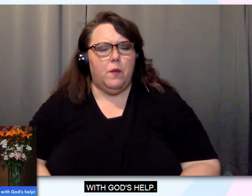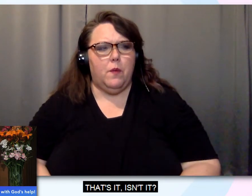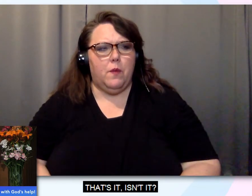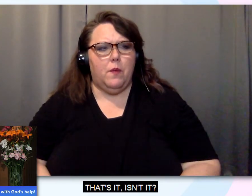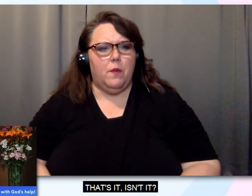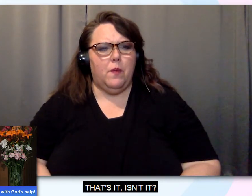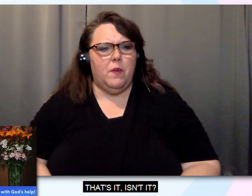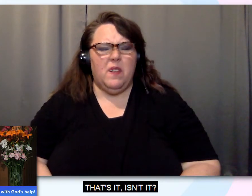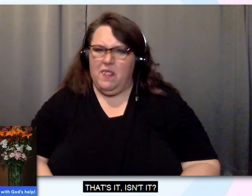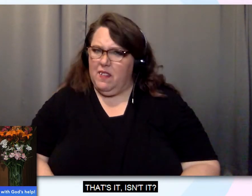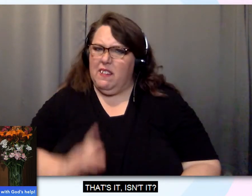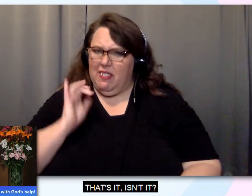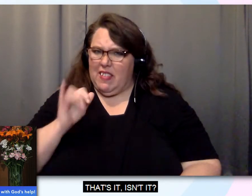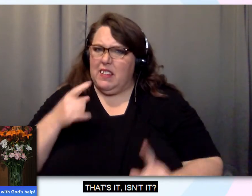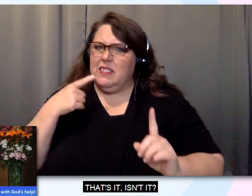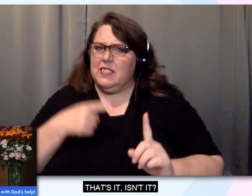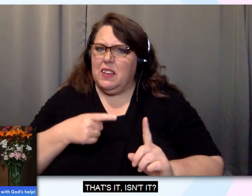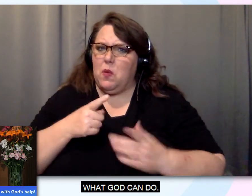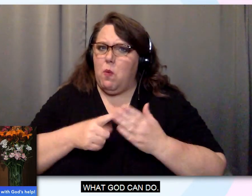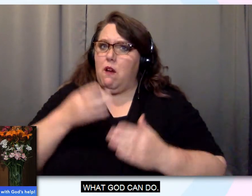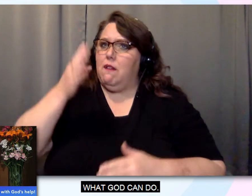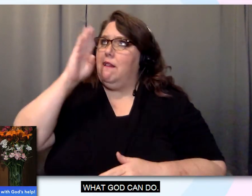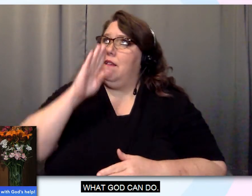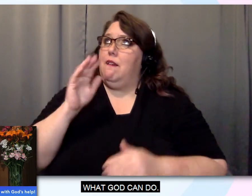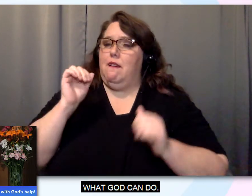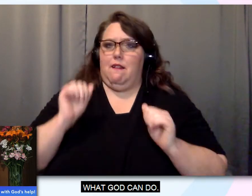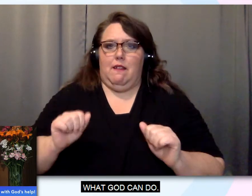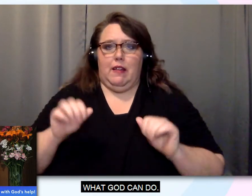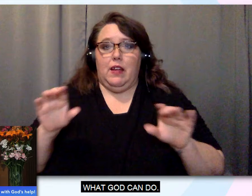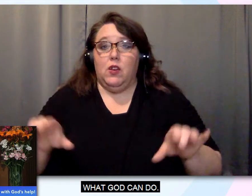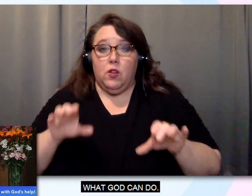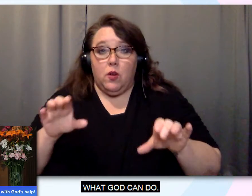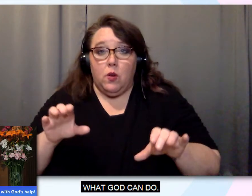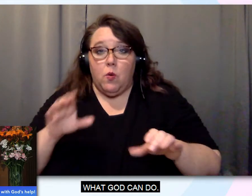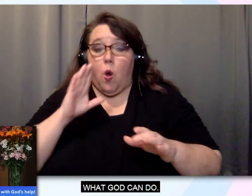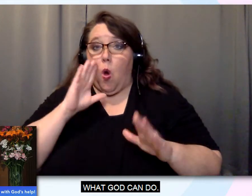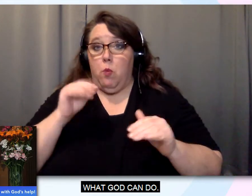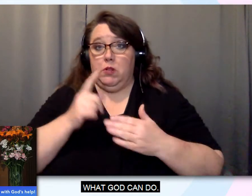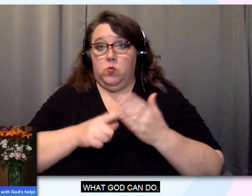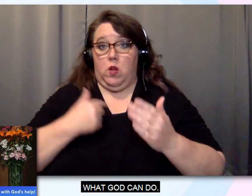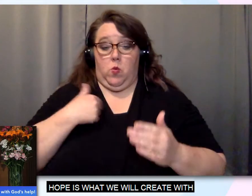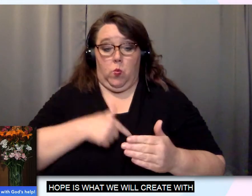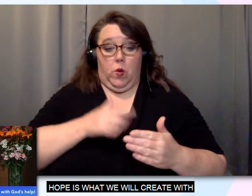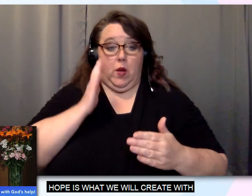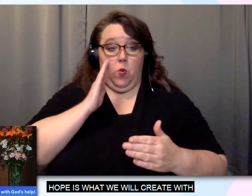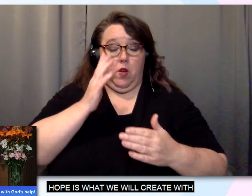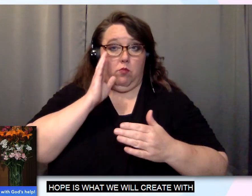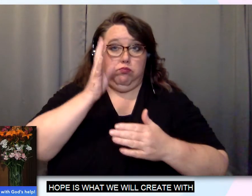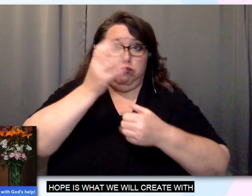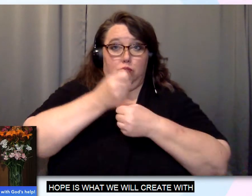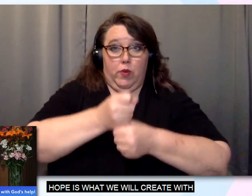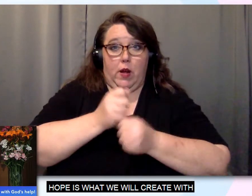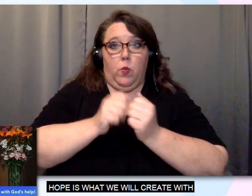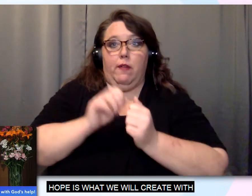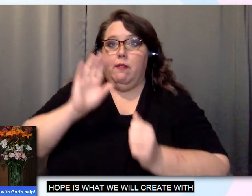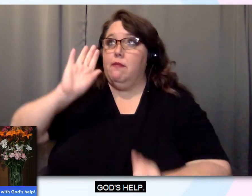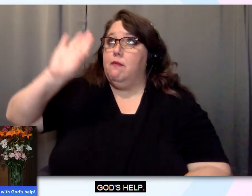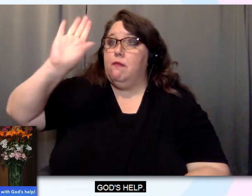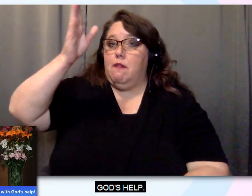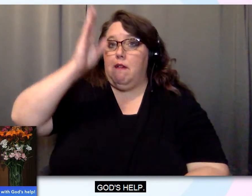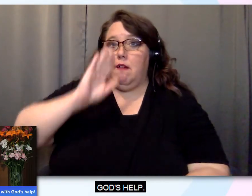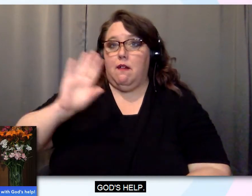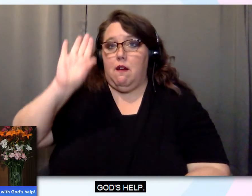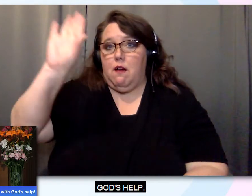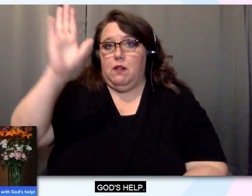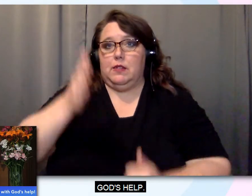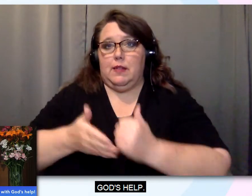That's it, isn't it? What God can do. Hope is what we will create with God's